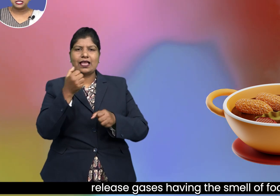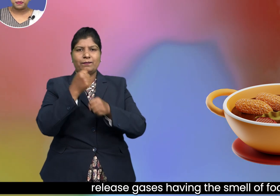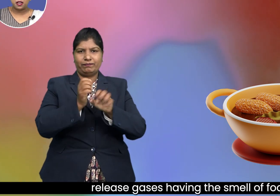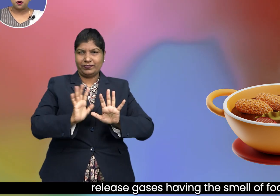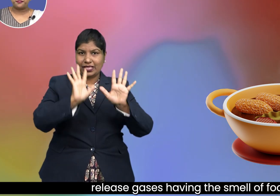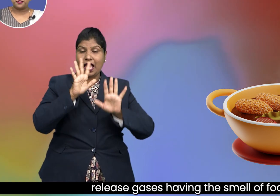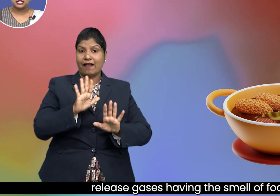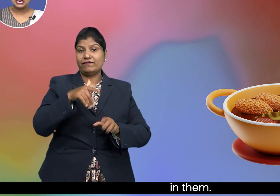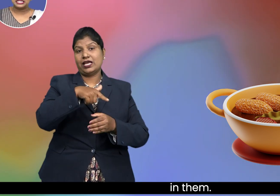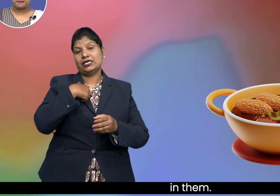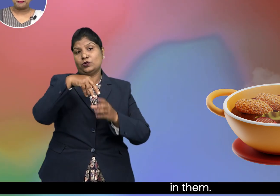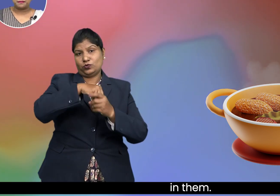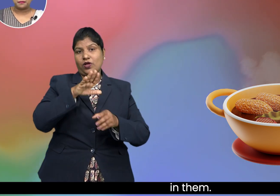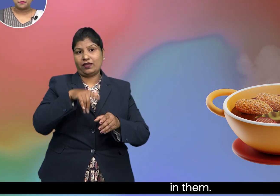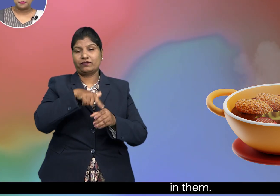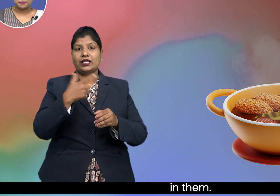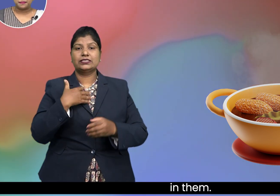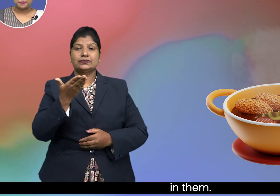having the smell of food in them.